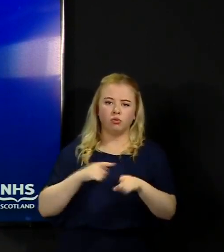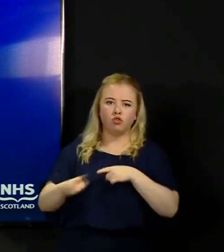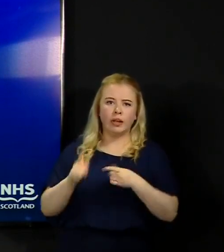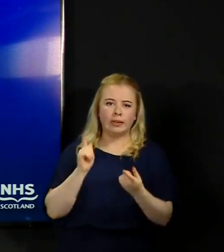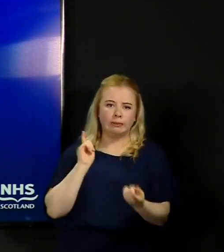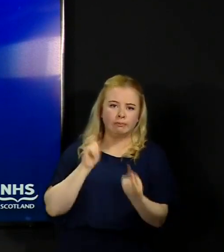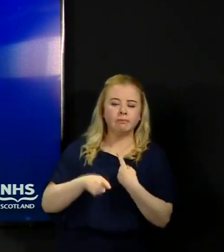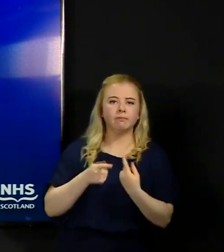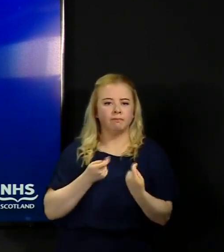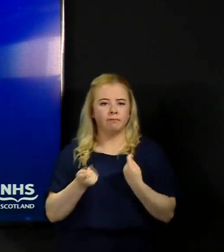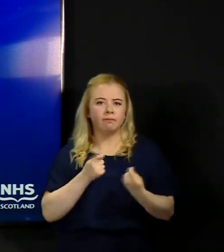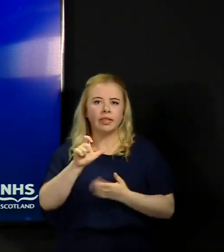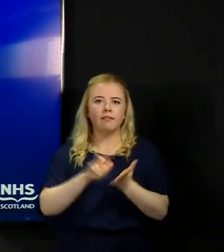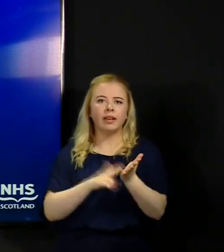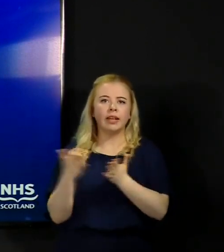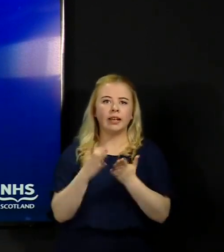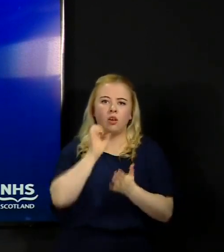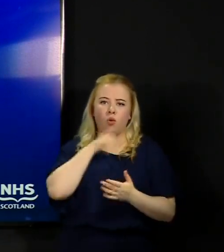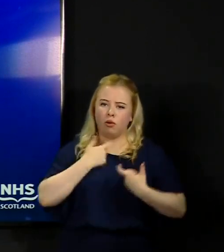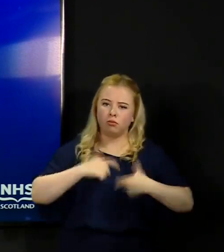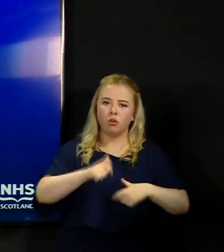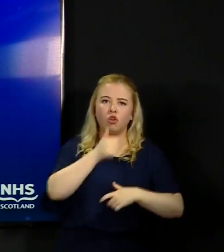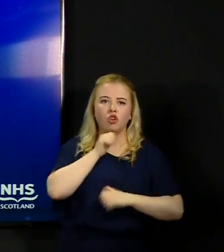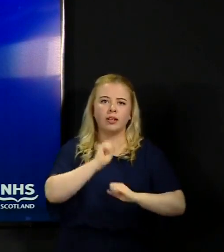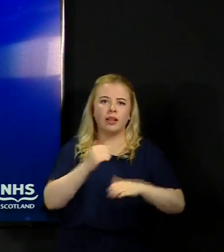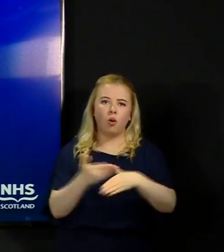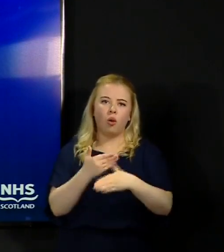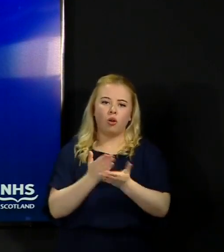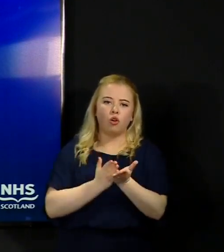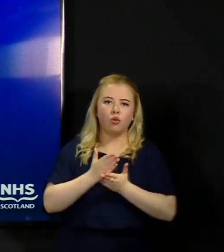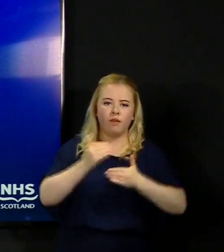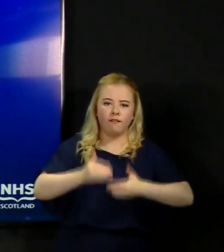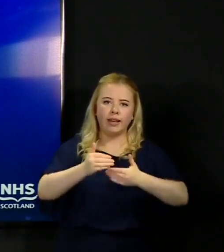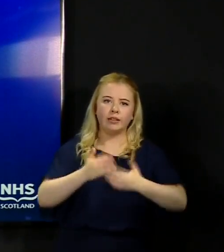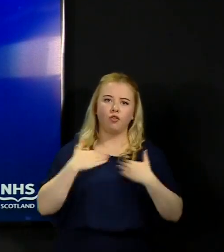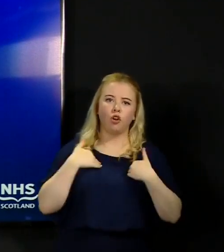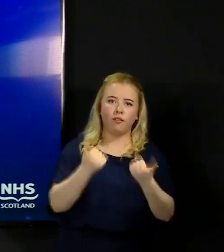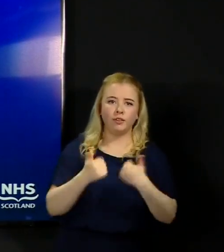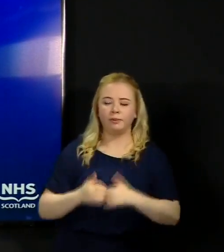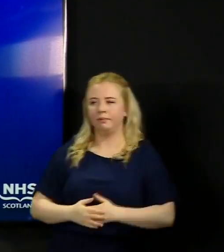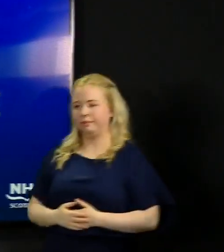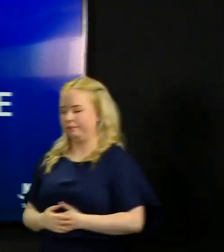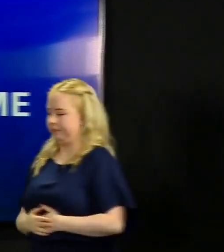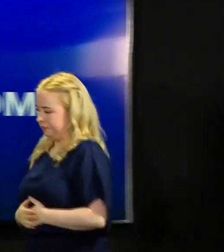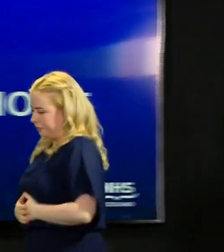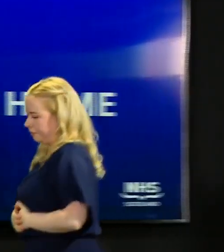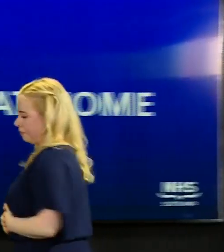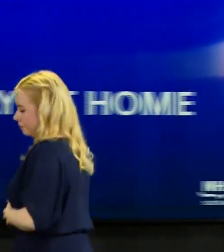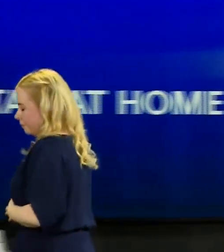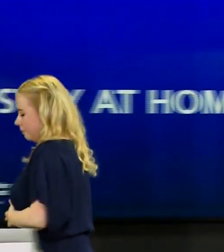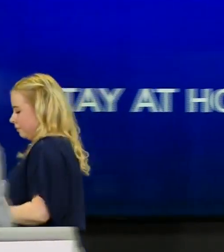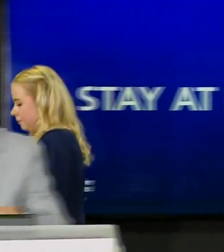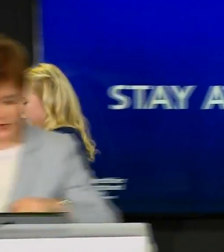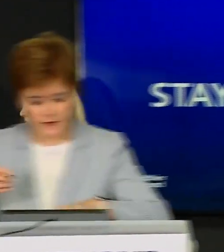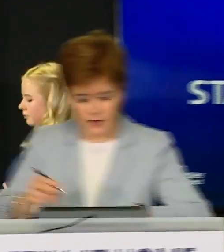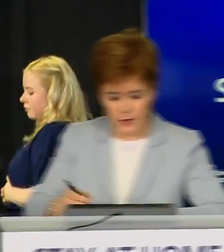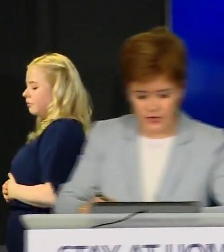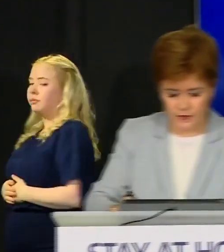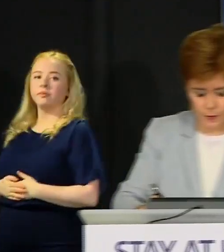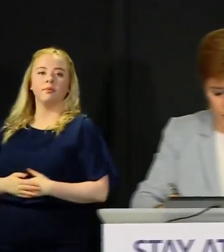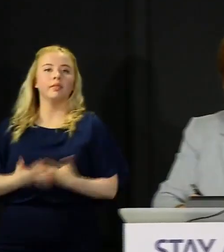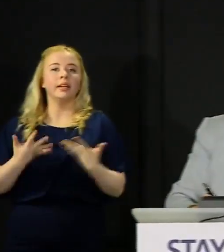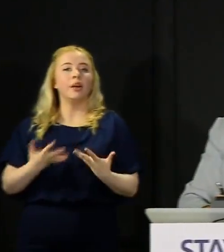to use their work and other scientific and clinical work to move through the phases of recovery. Okay, thank you very much, Jason. We'll move now to